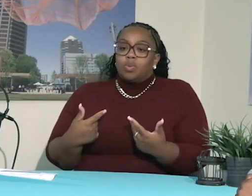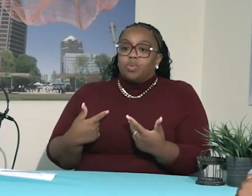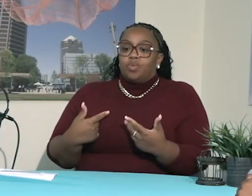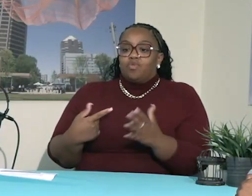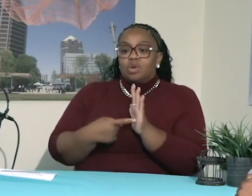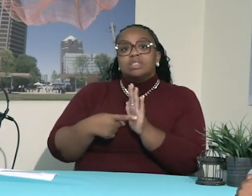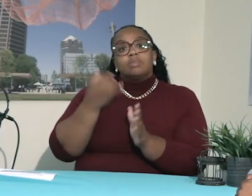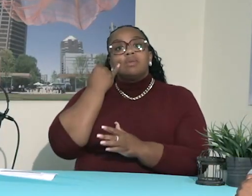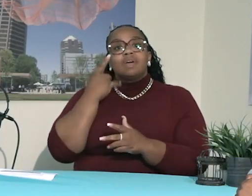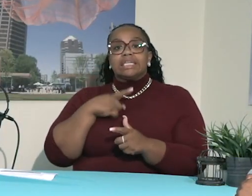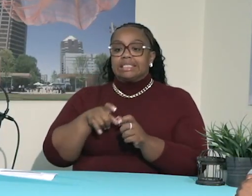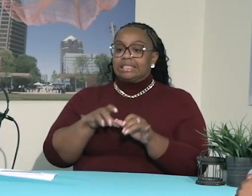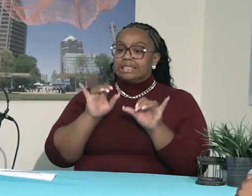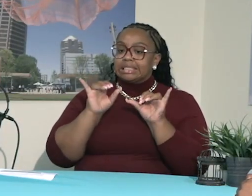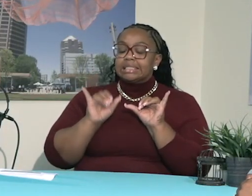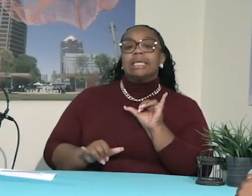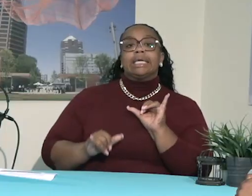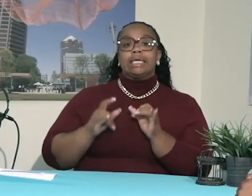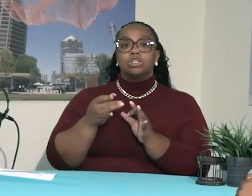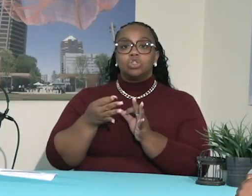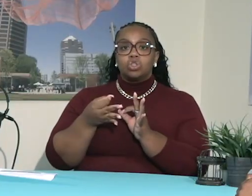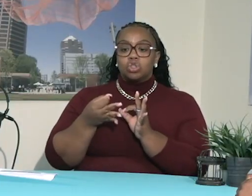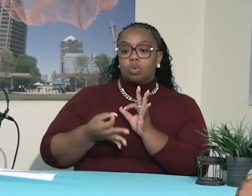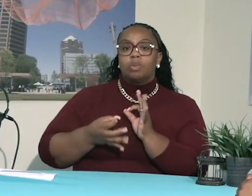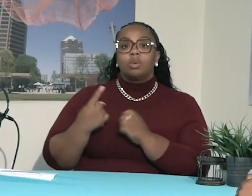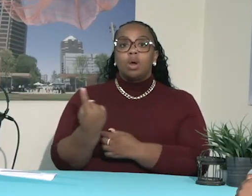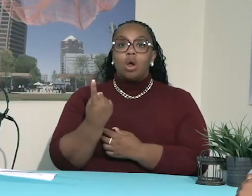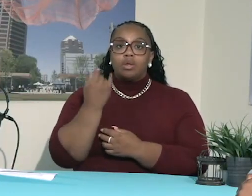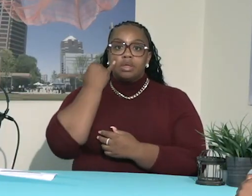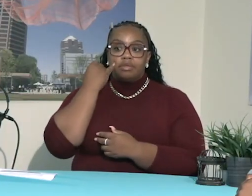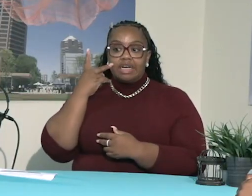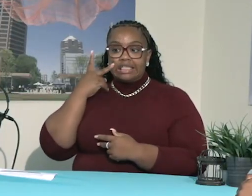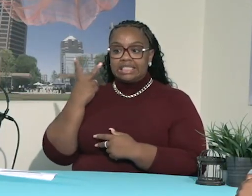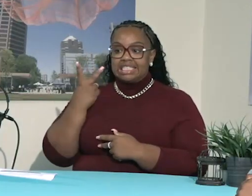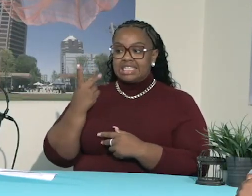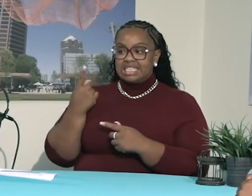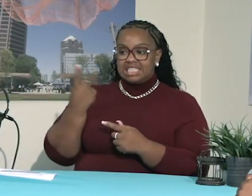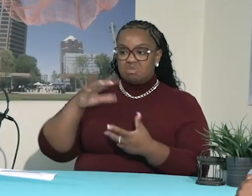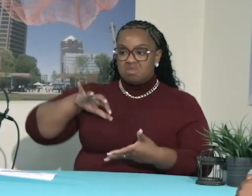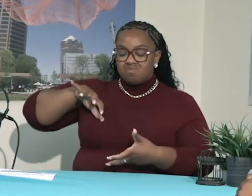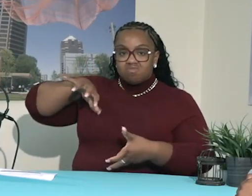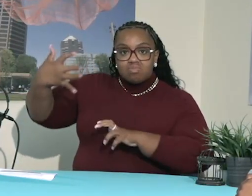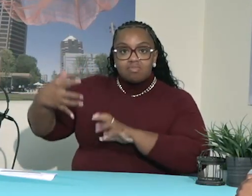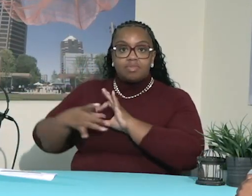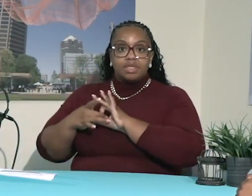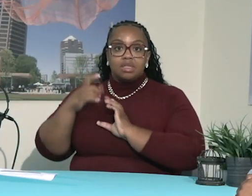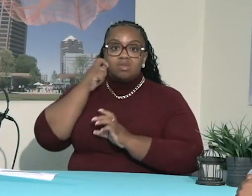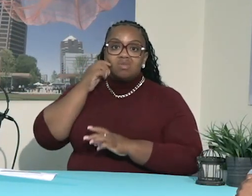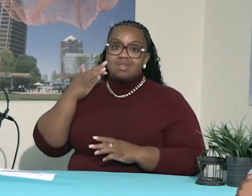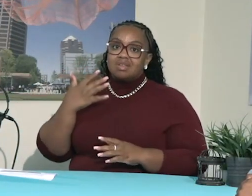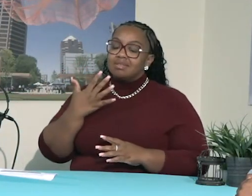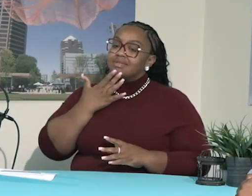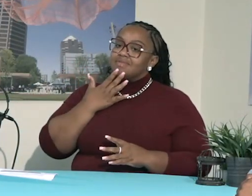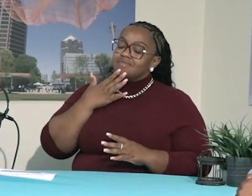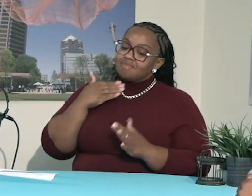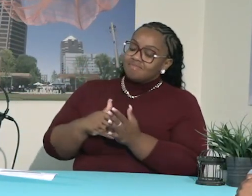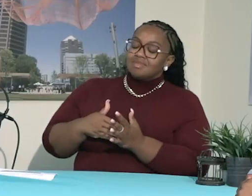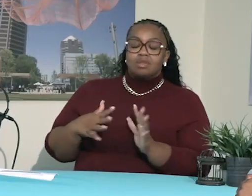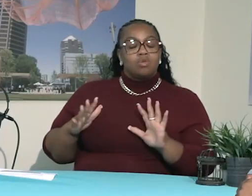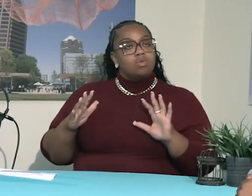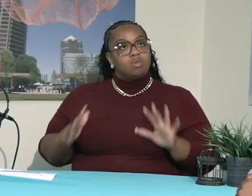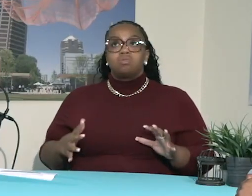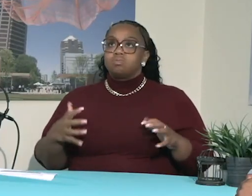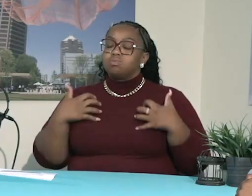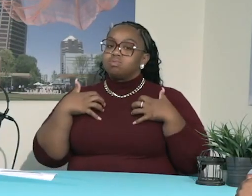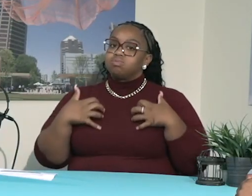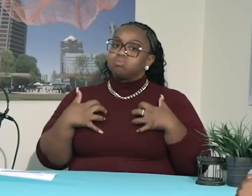being racist or I hear someone doing something that I don't agree with would just have me on fire. And so in 2020, I decided to